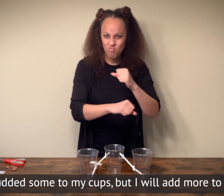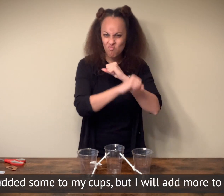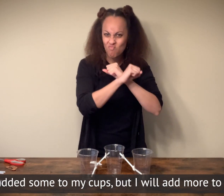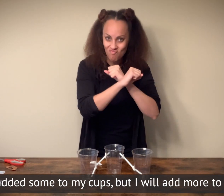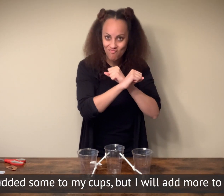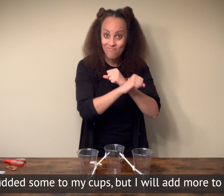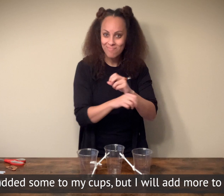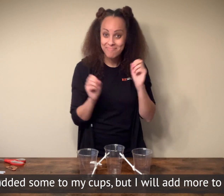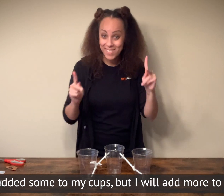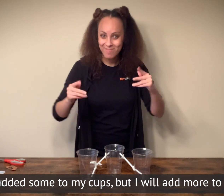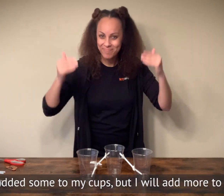to secure it.